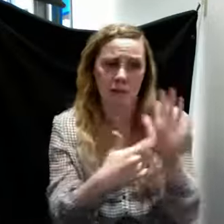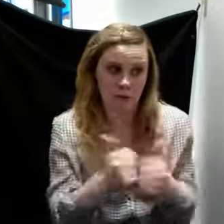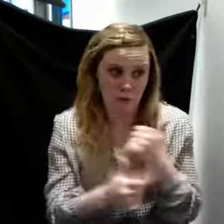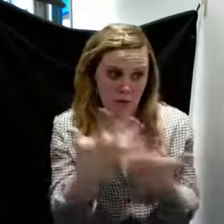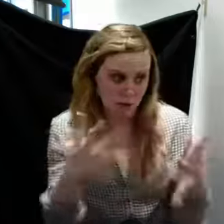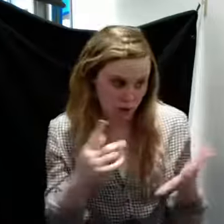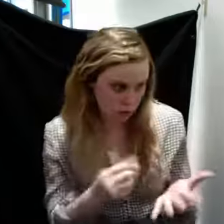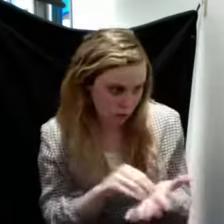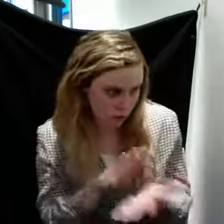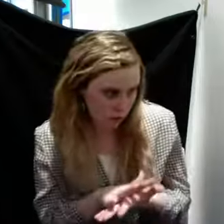more about this later.